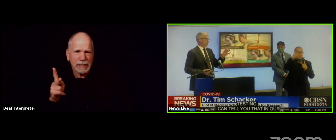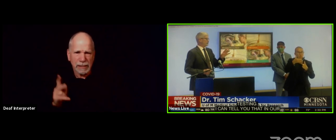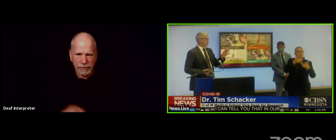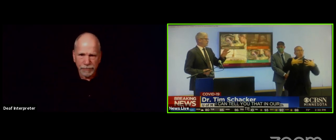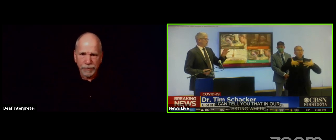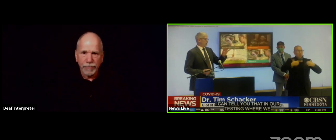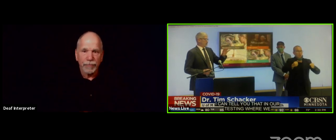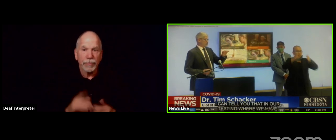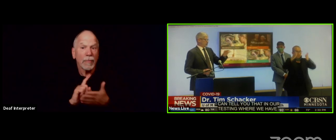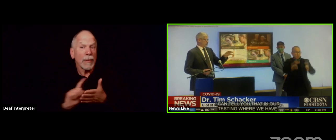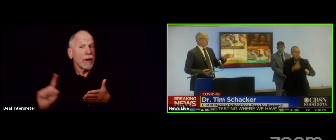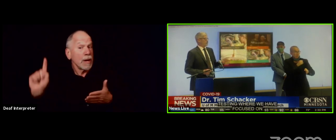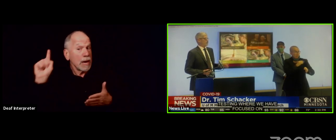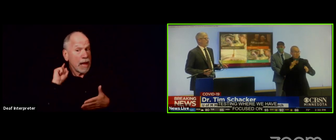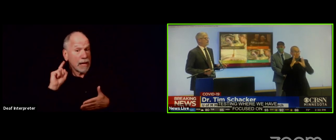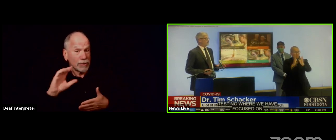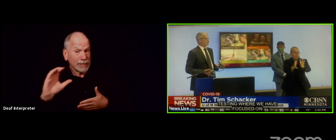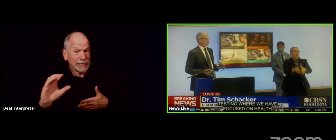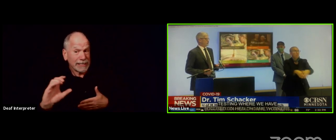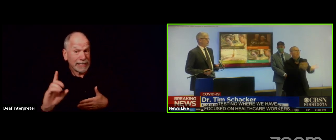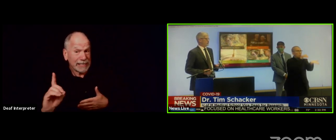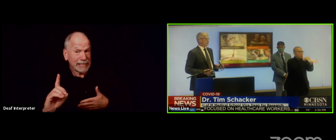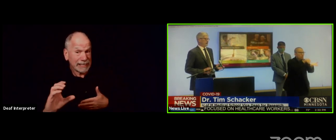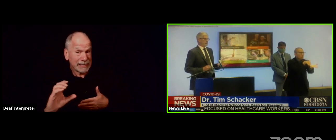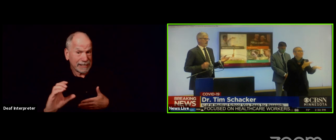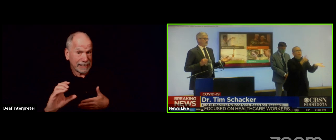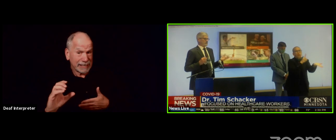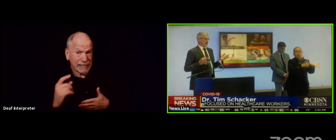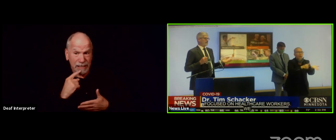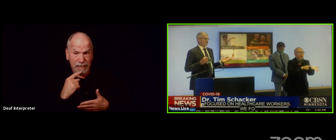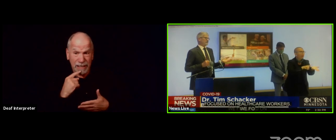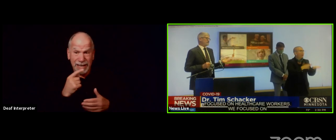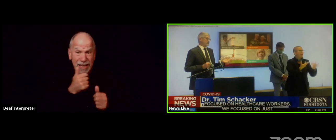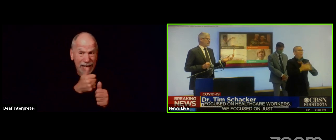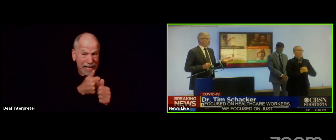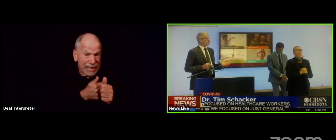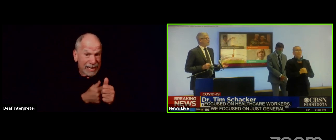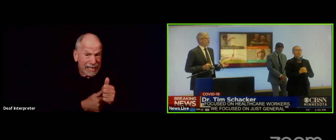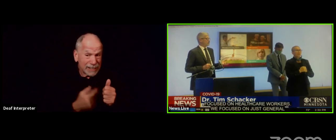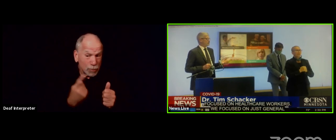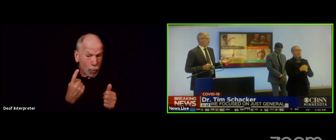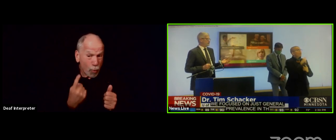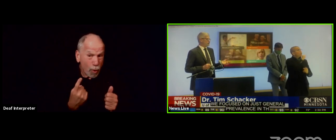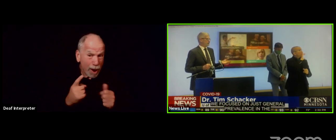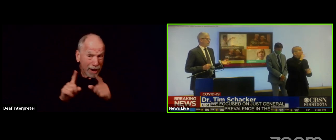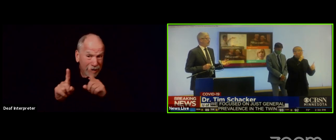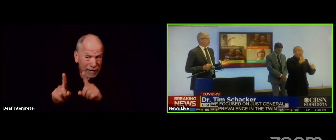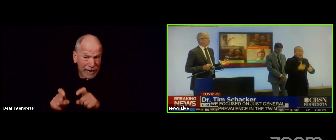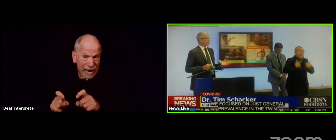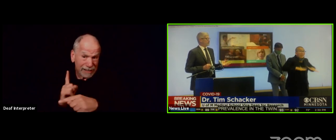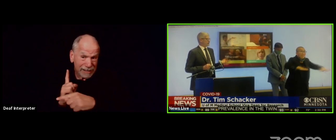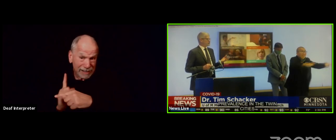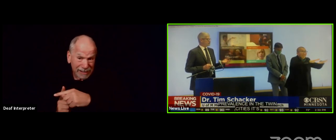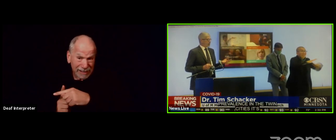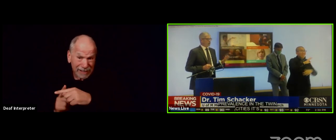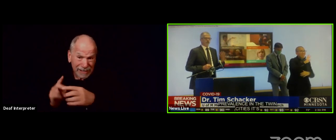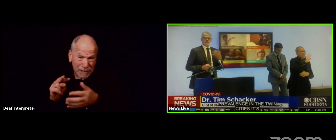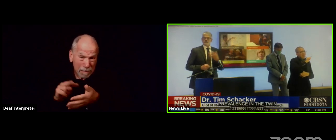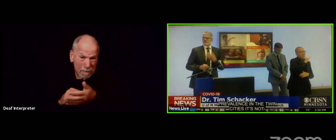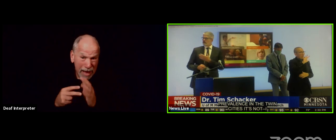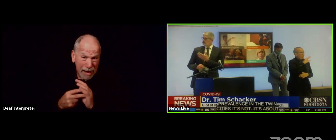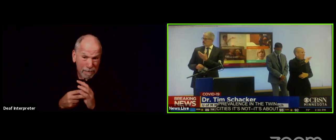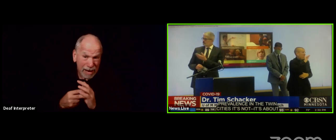on just general seroprevalence in the Twin Cities. It's about 4%, between 4 and 5%, and that's about